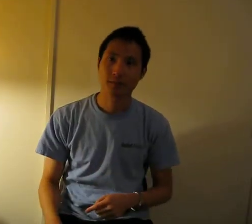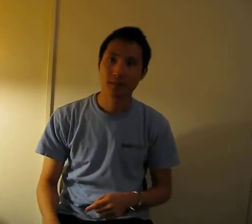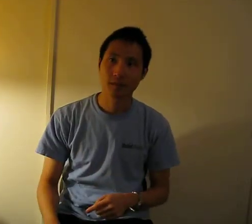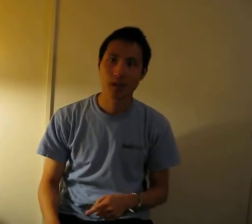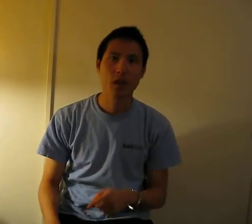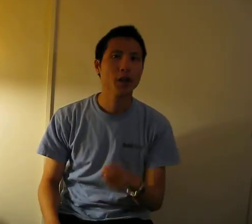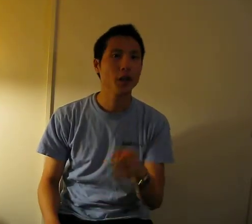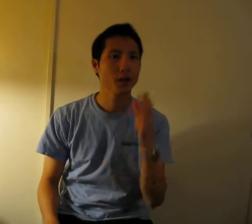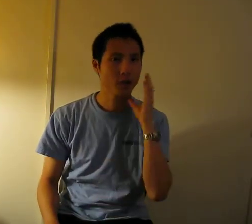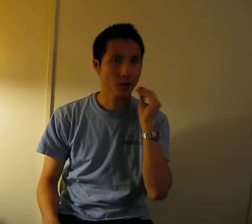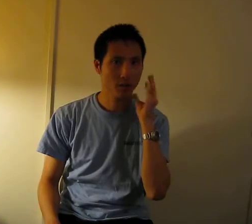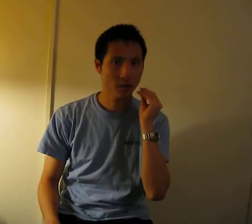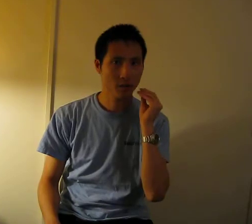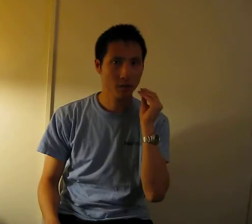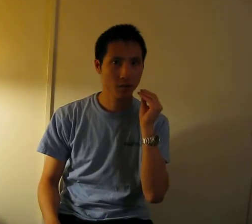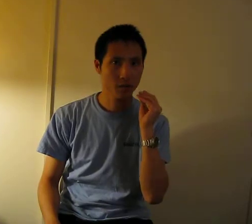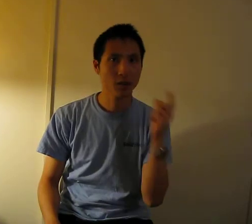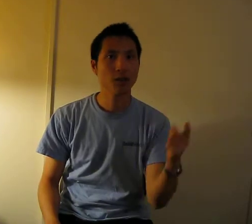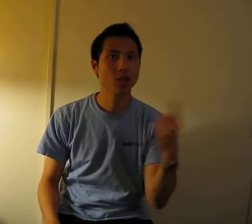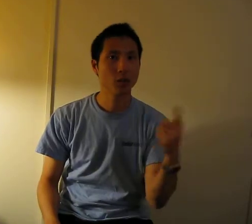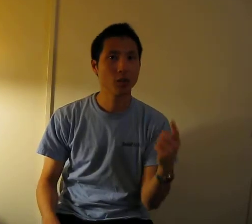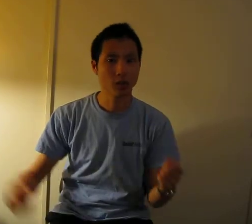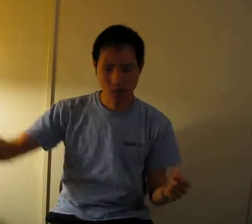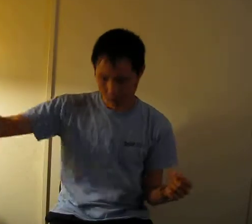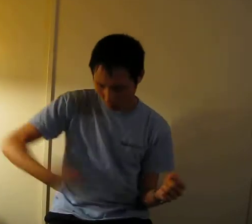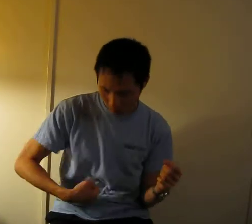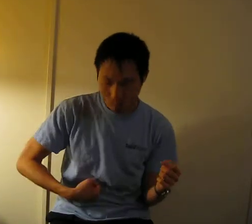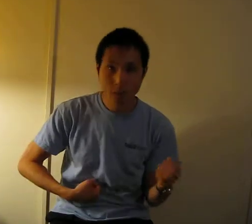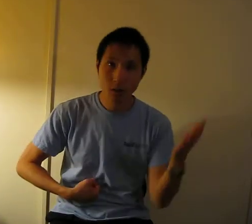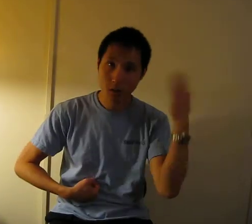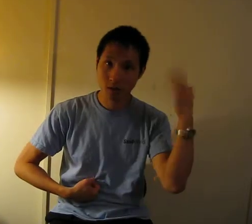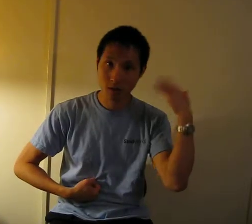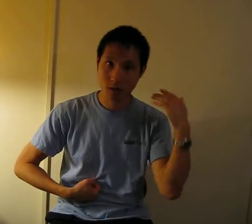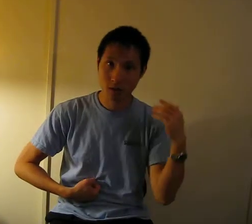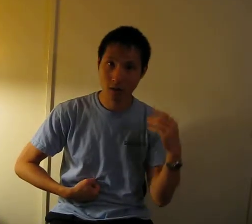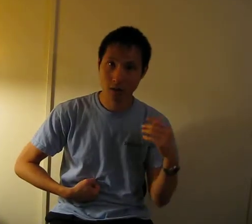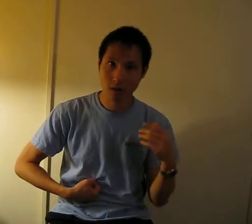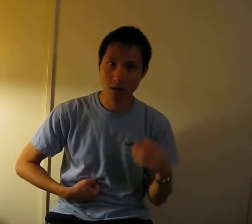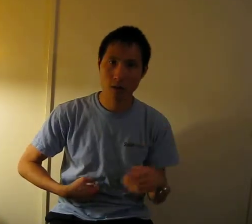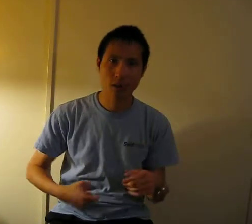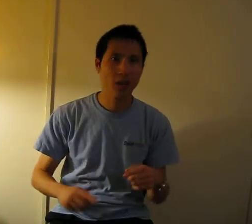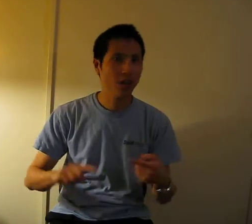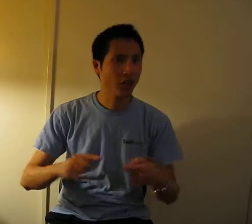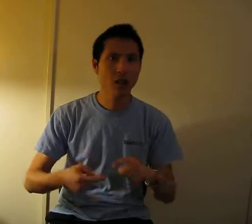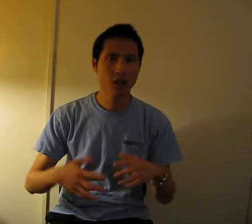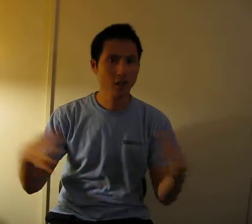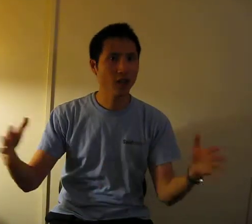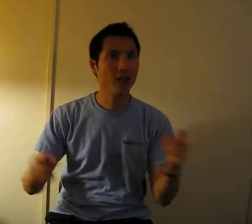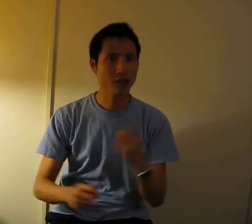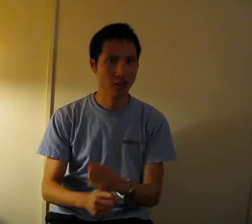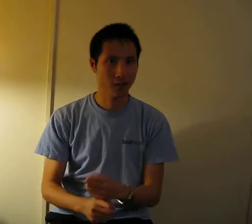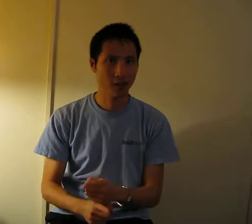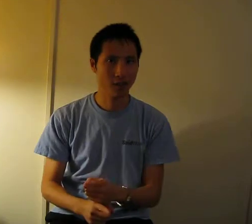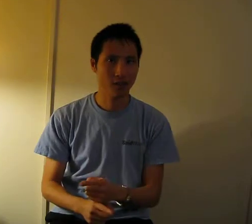you another example. Have you experienced someone punching you in the stomach before? It hurts a lot, right?